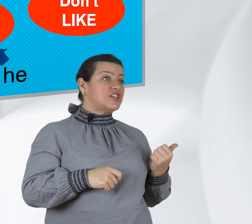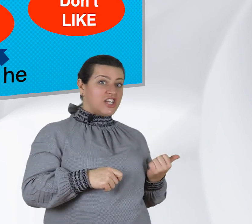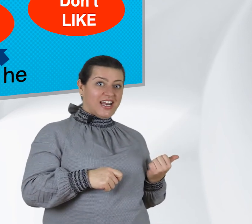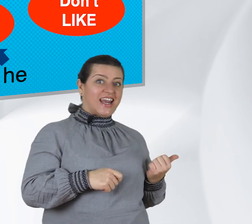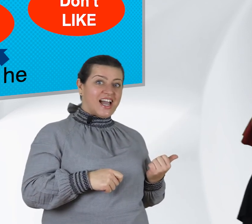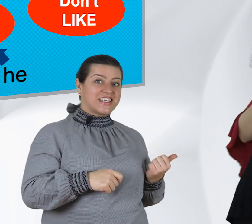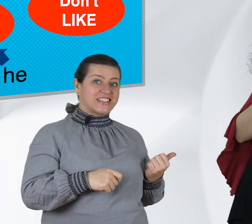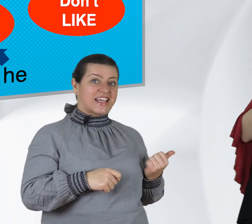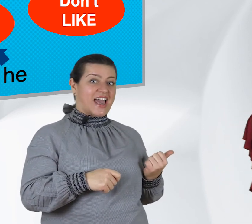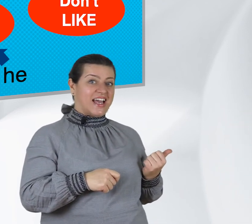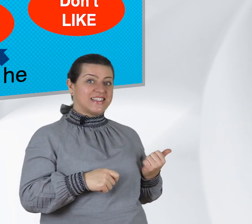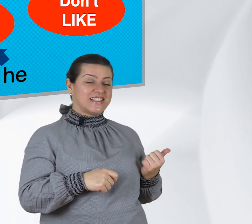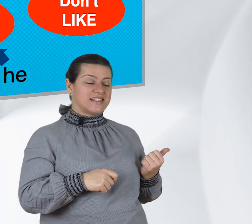She likes cats.